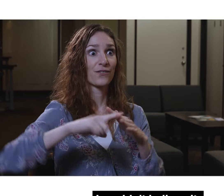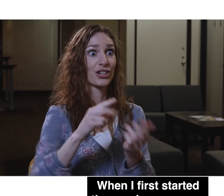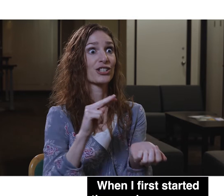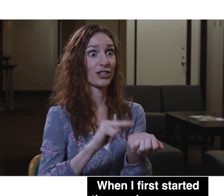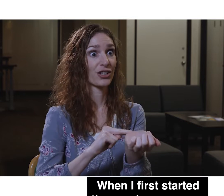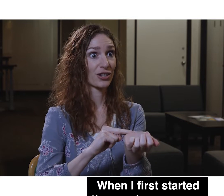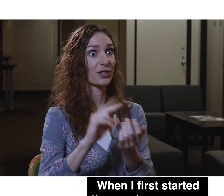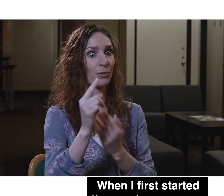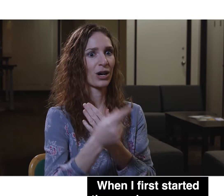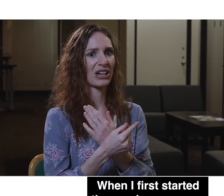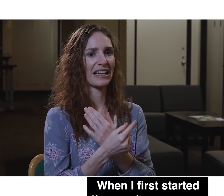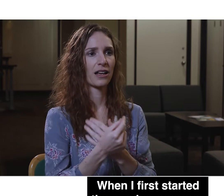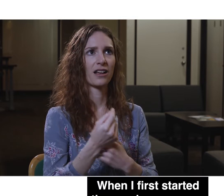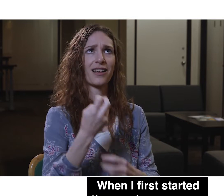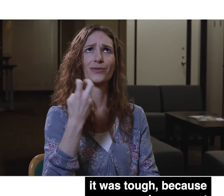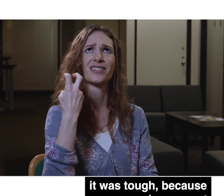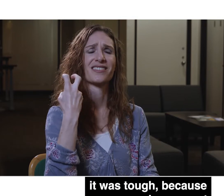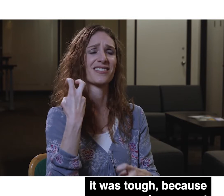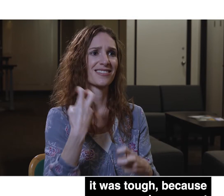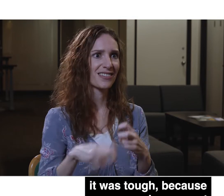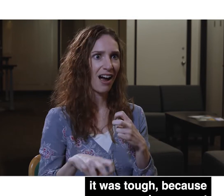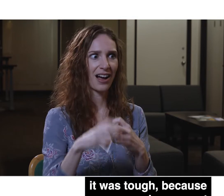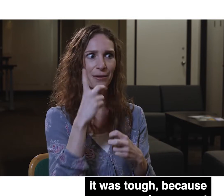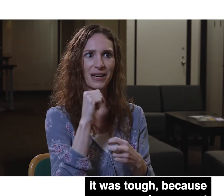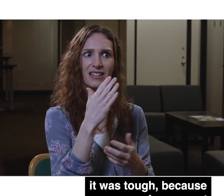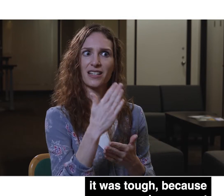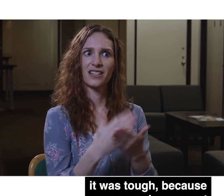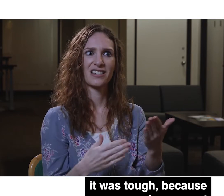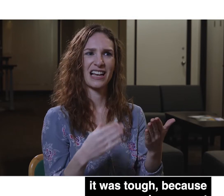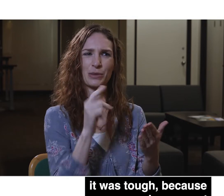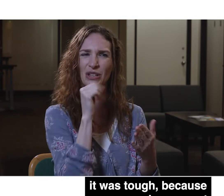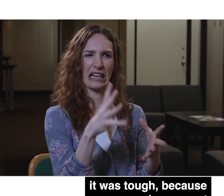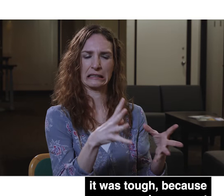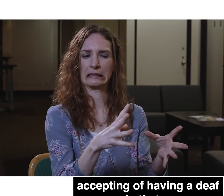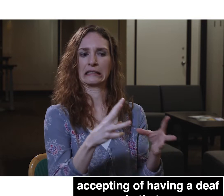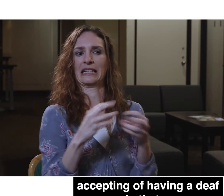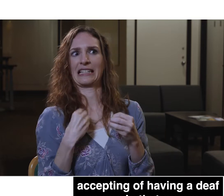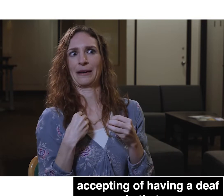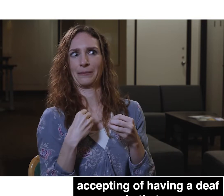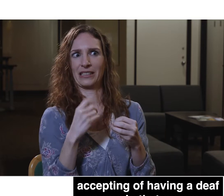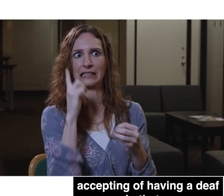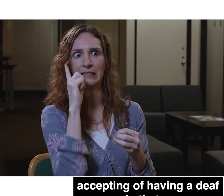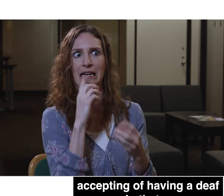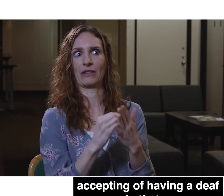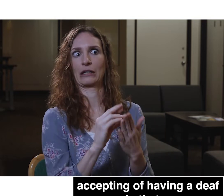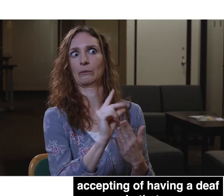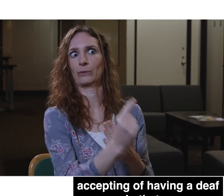When I first started the nursing program, it was tough because some people were not accepting of having a deaf person in that